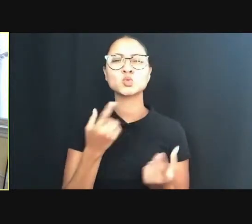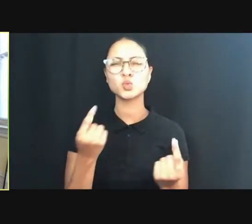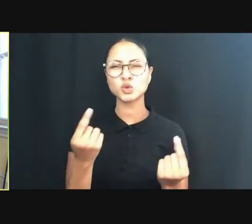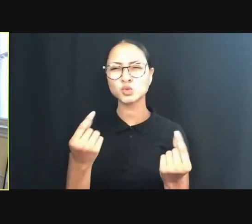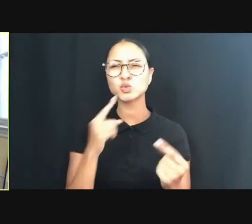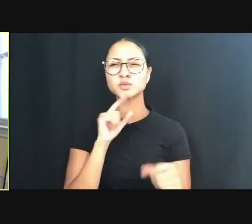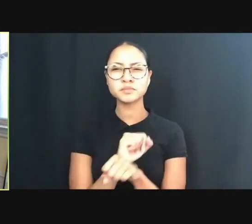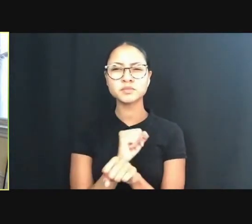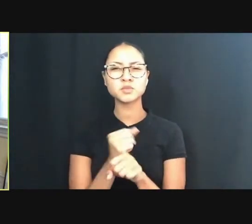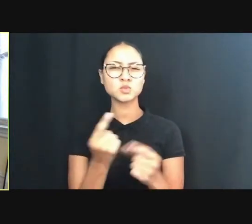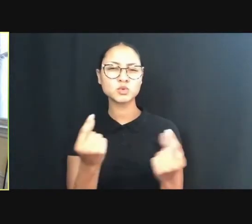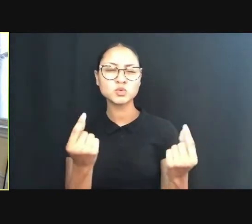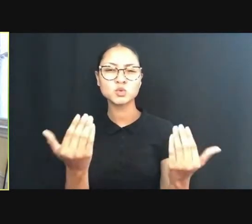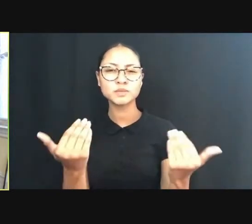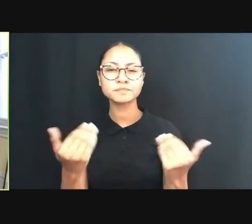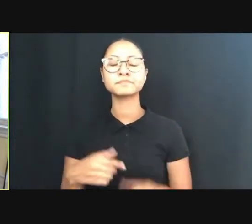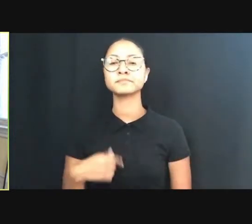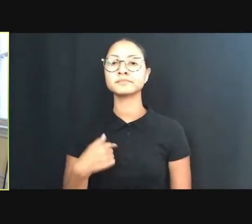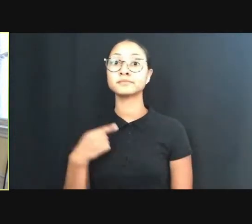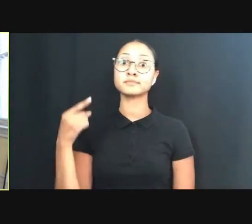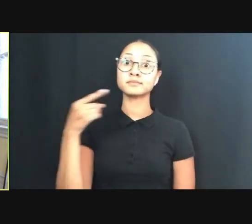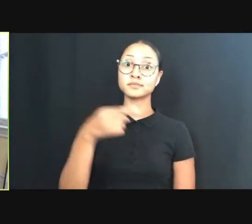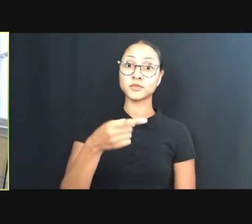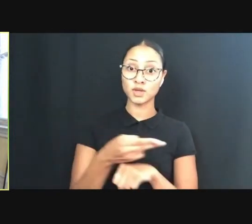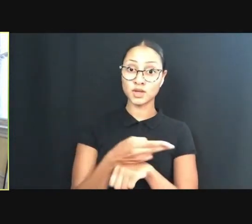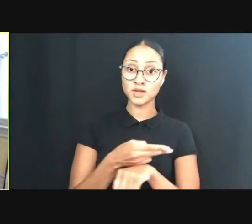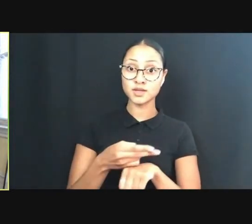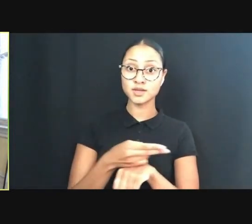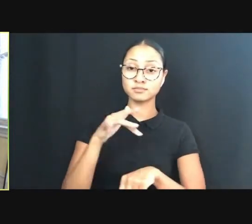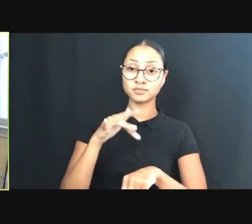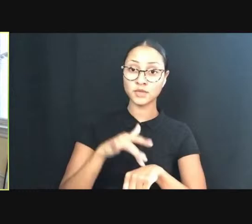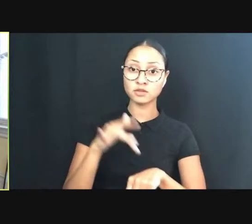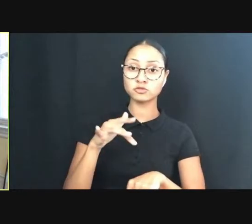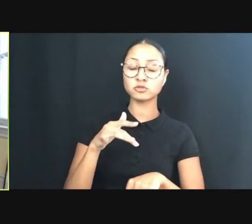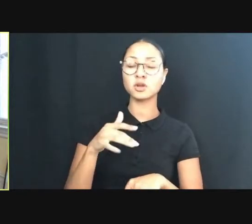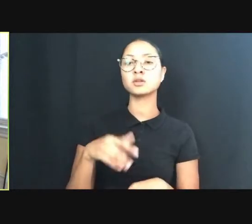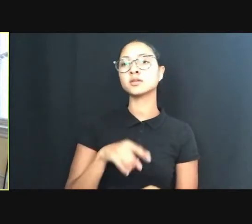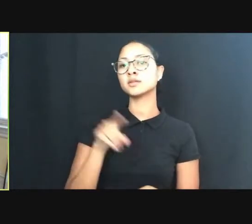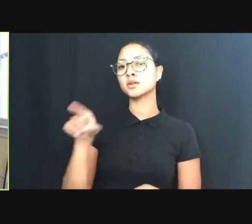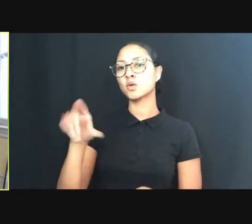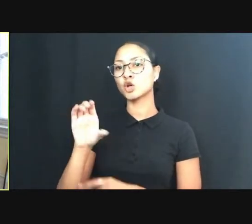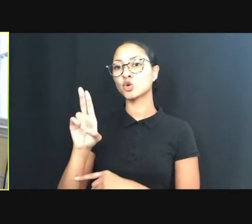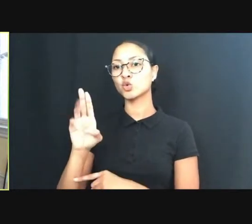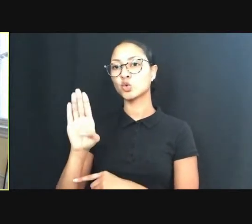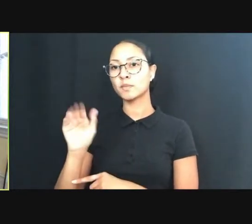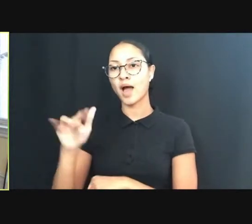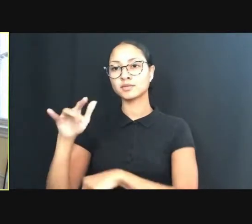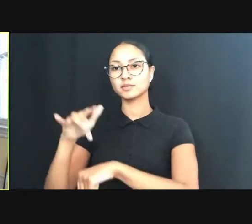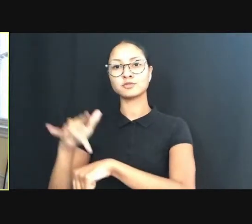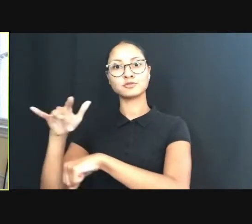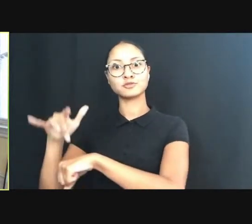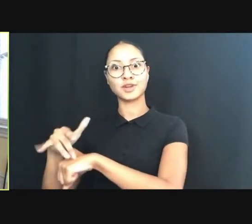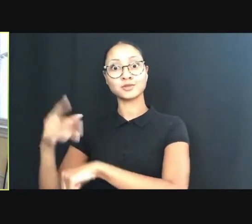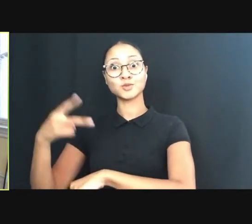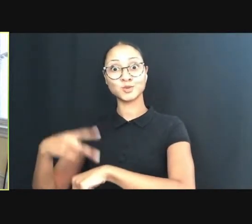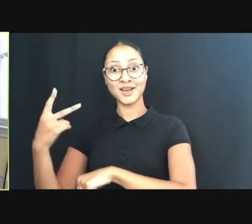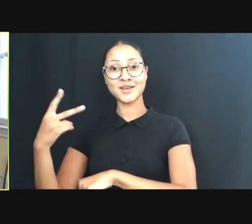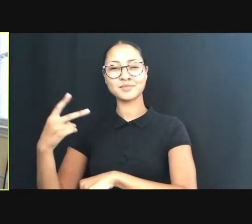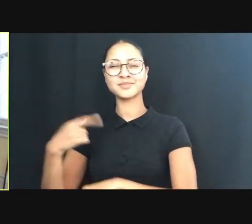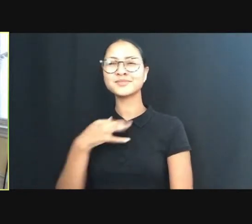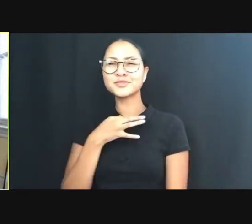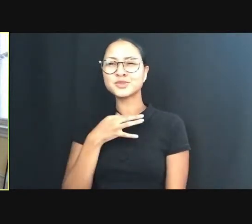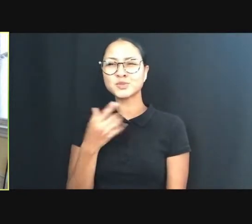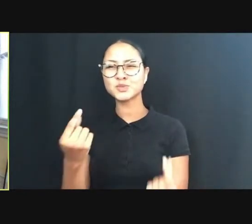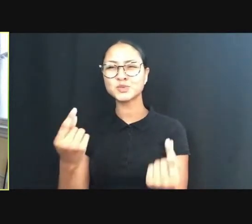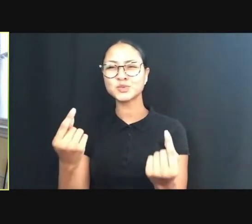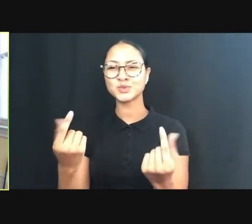Haiti, and then I went to Cuba 2 times because I was like, I need to go back again and see what y'all doing. And so from Cuba, I think I